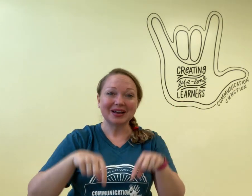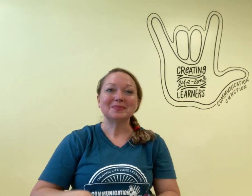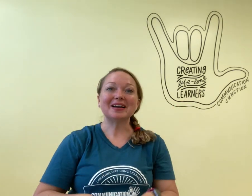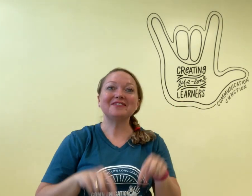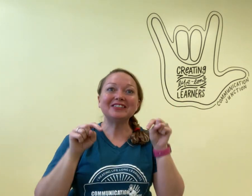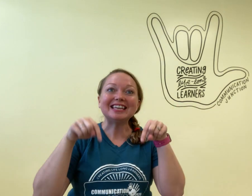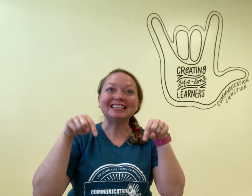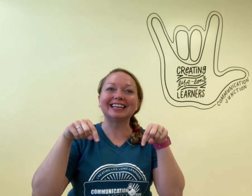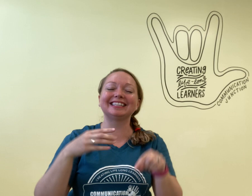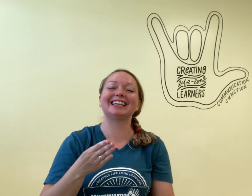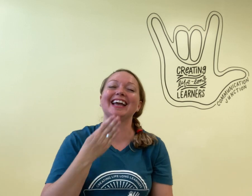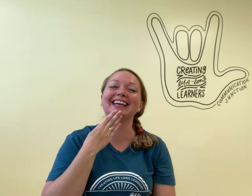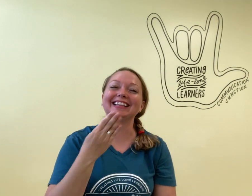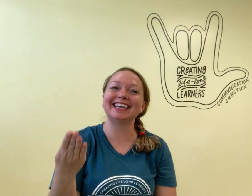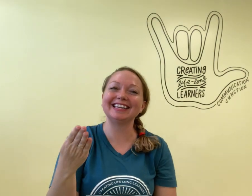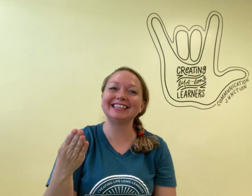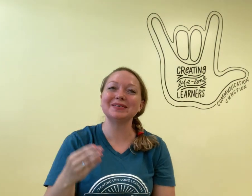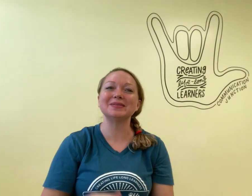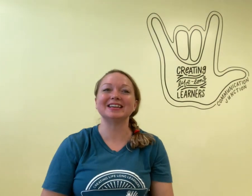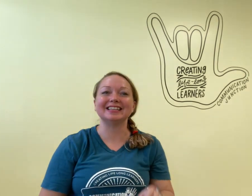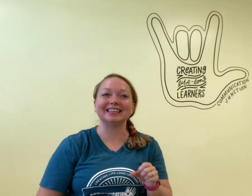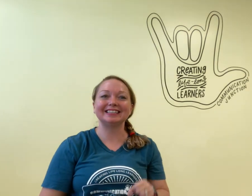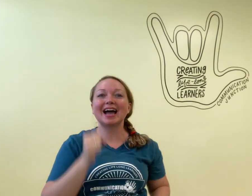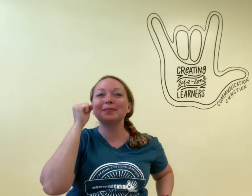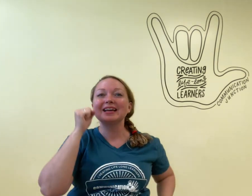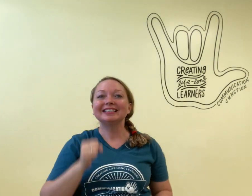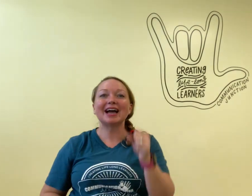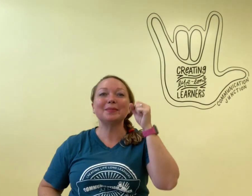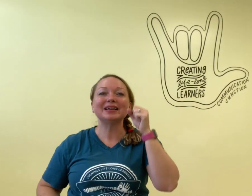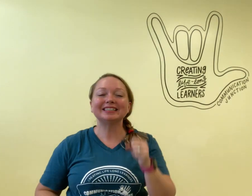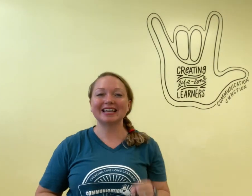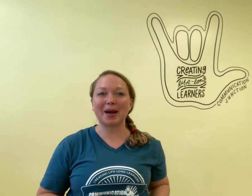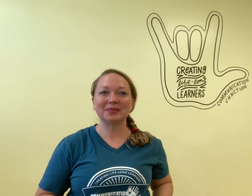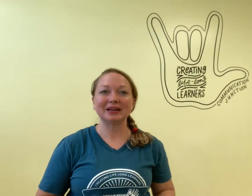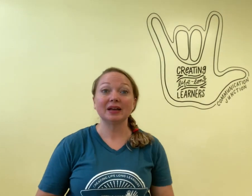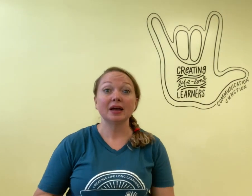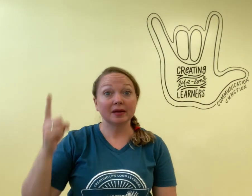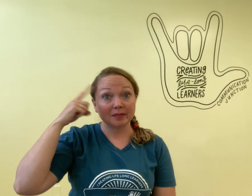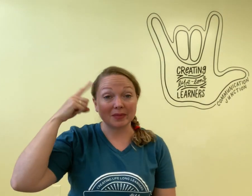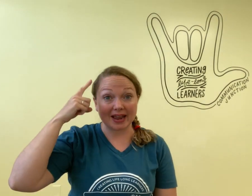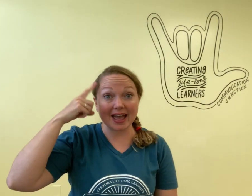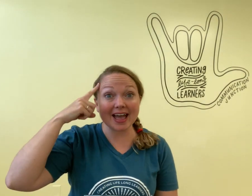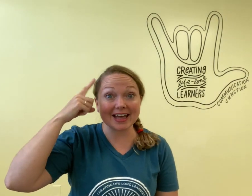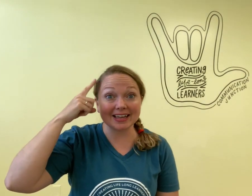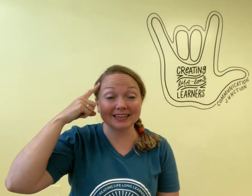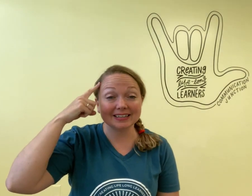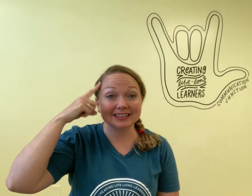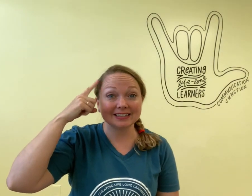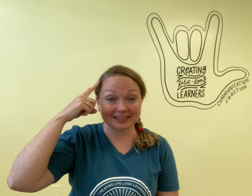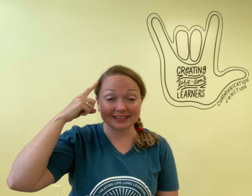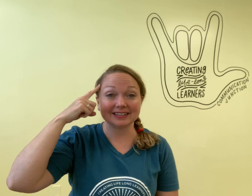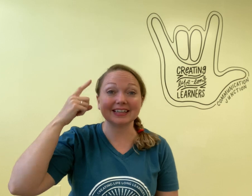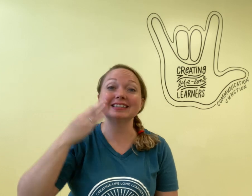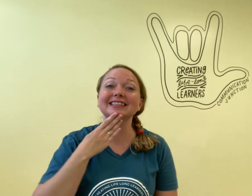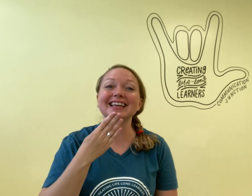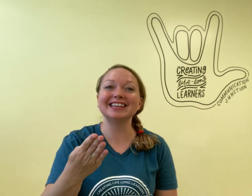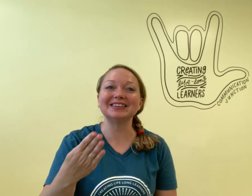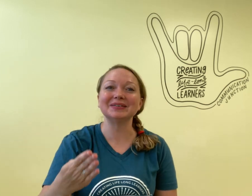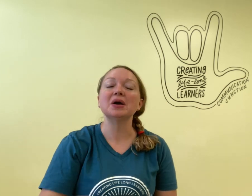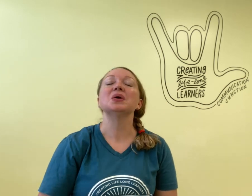My feet say thank you with a tap, tap, tap. My head says thank you with